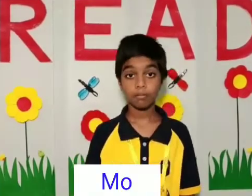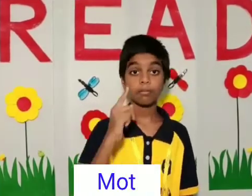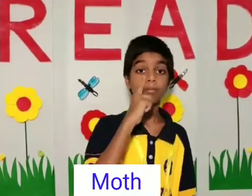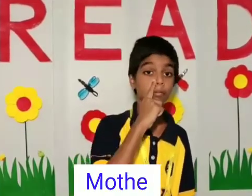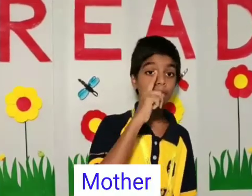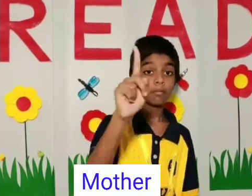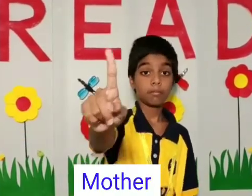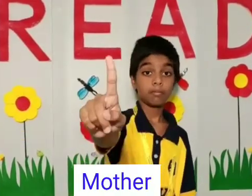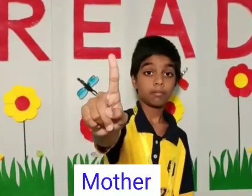Mother,